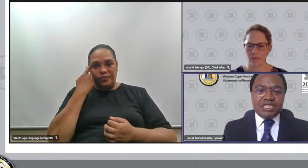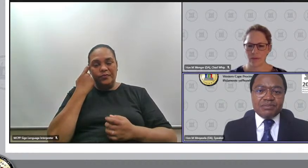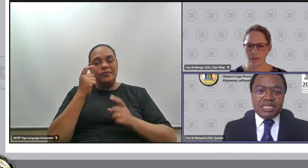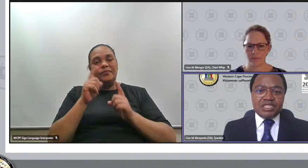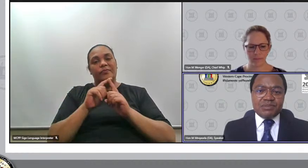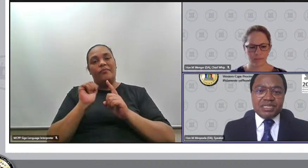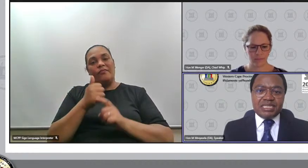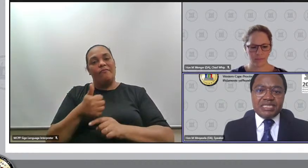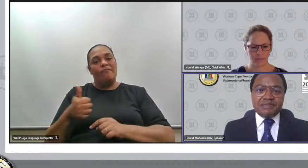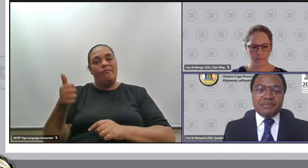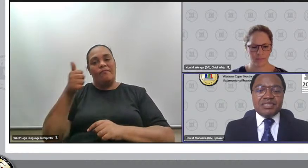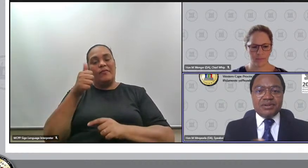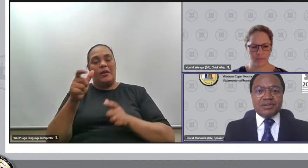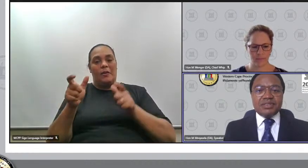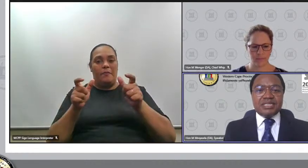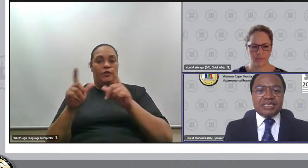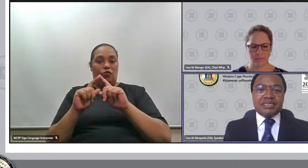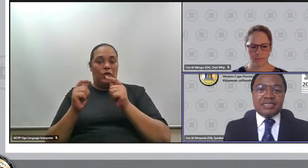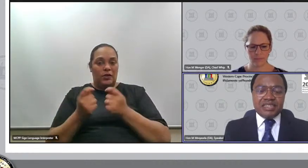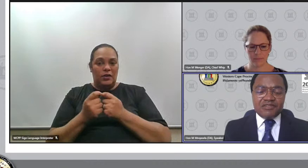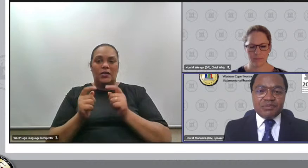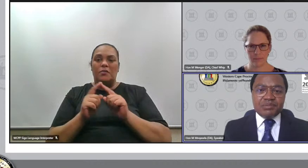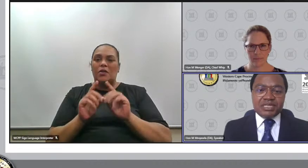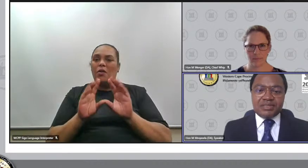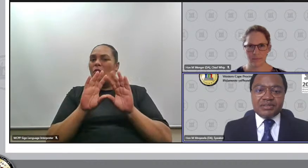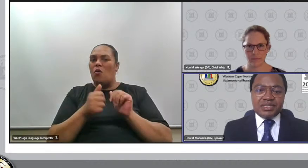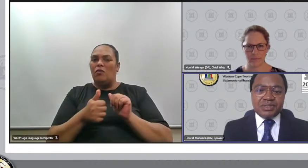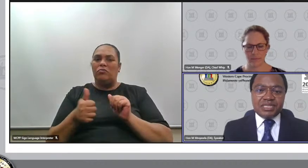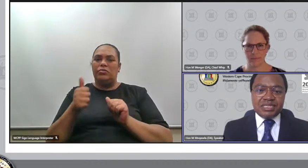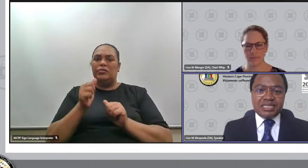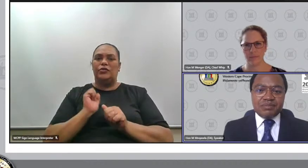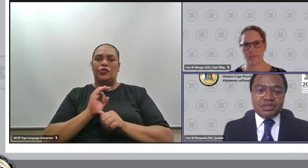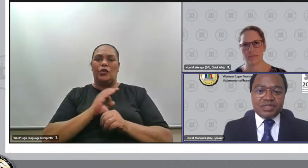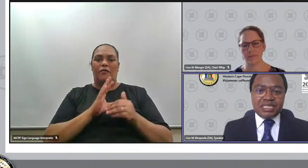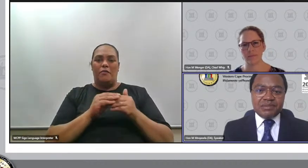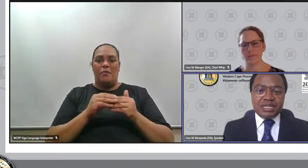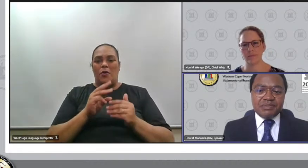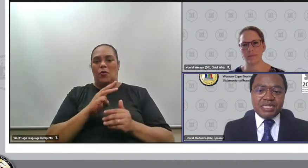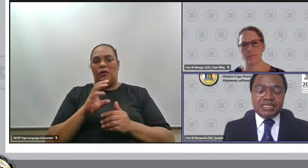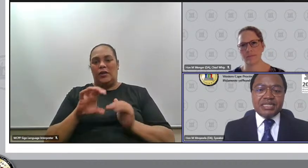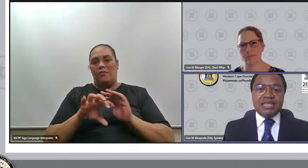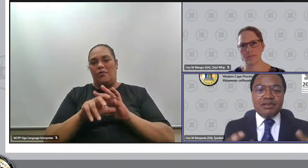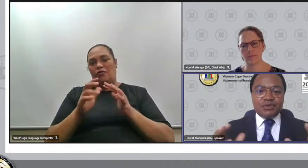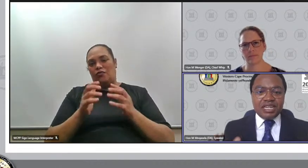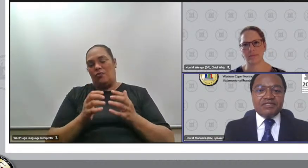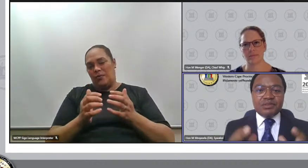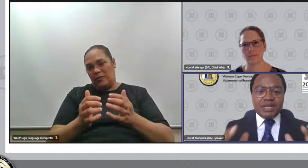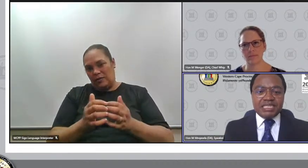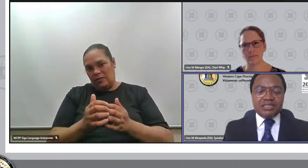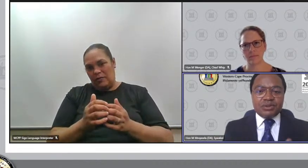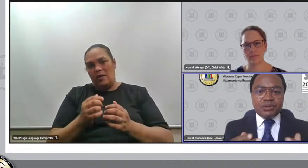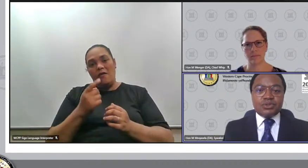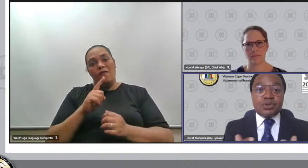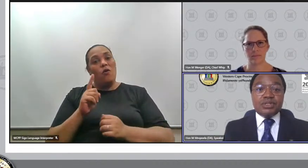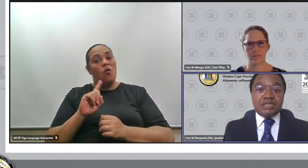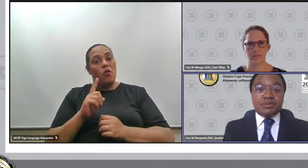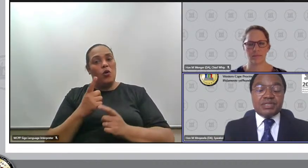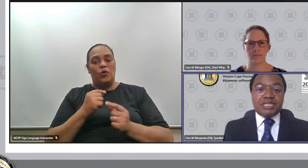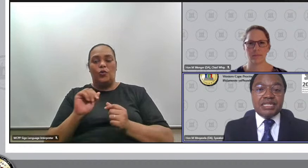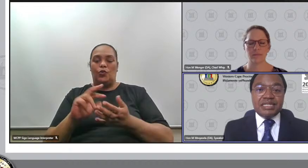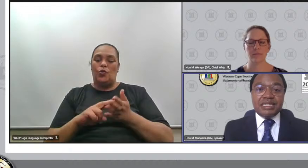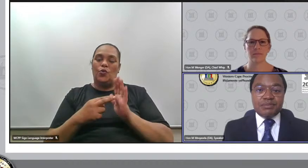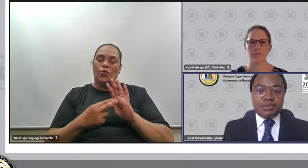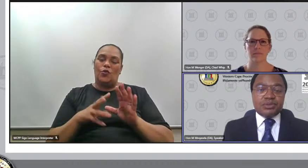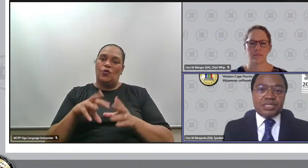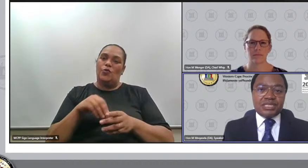senior management team and all the staff members of the Western Cape Provincial Parliament for having played the role to